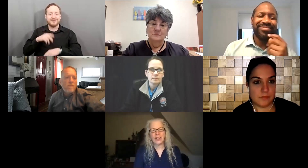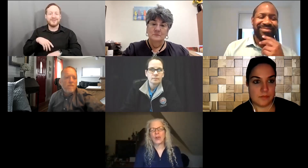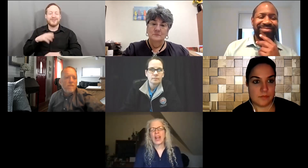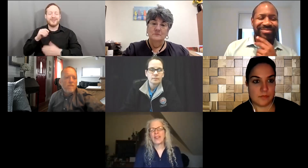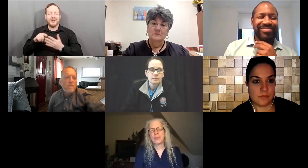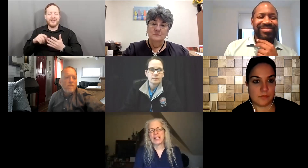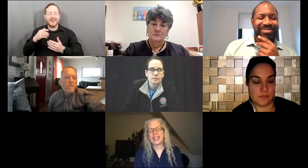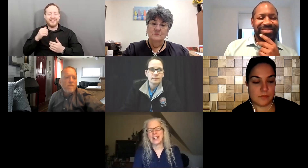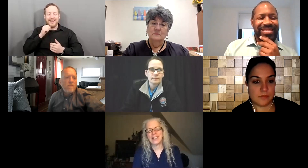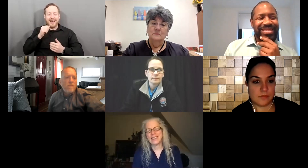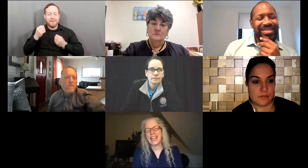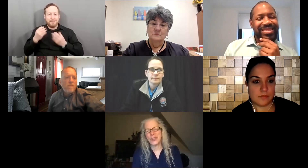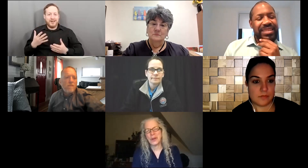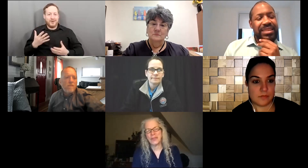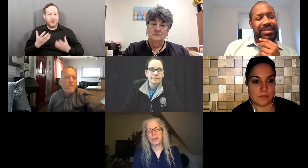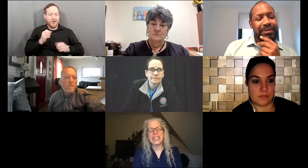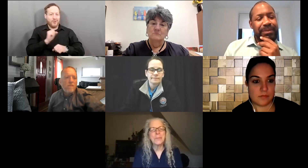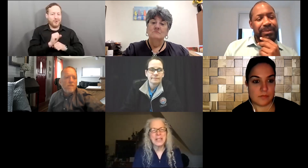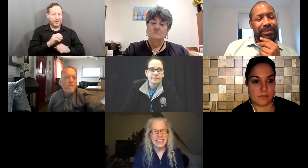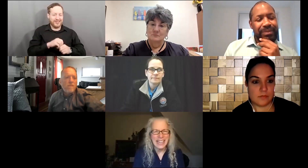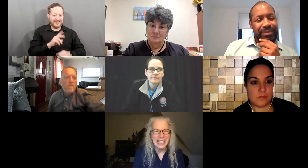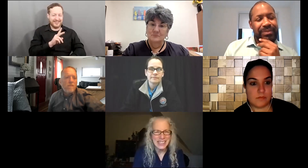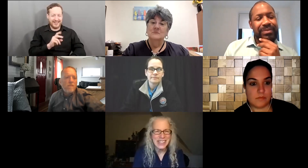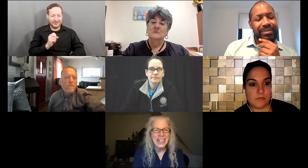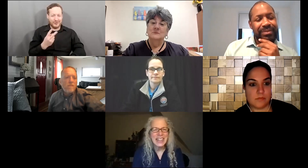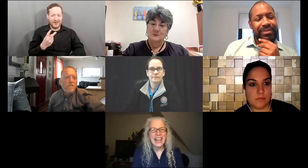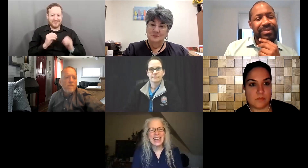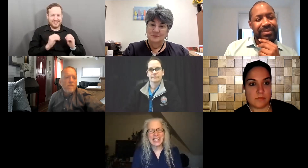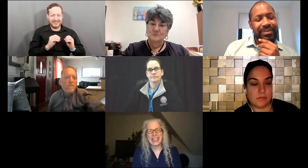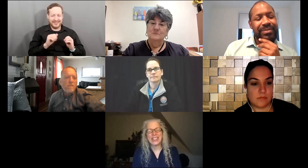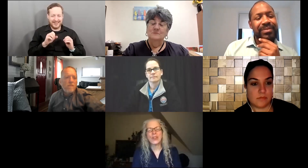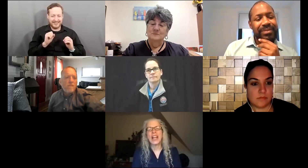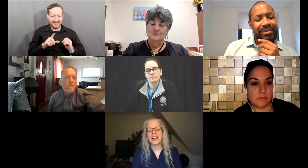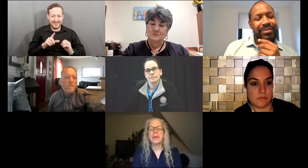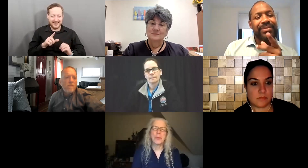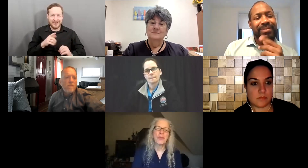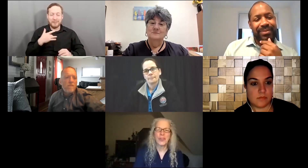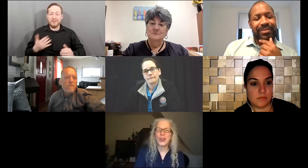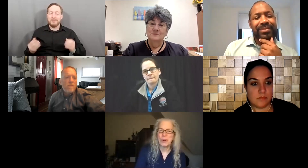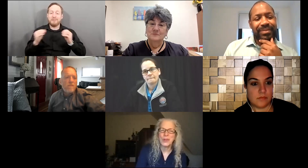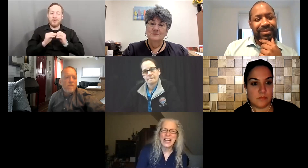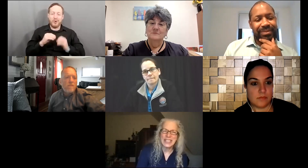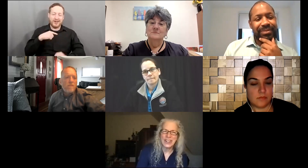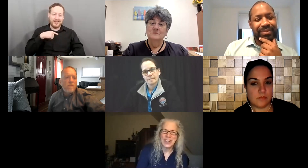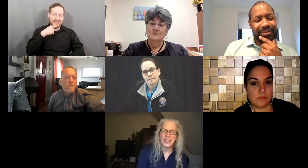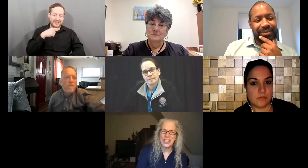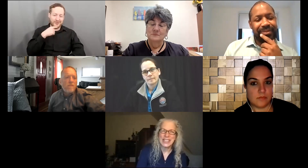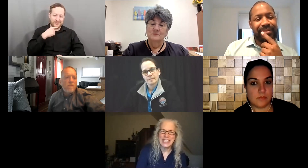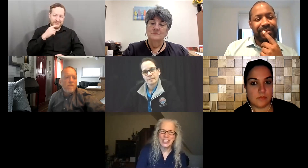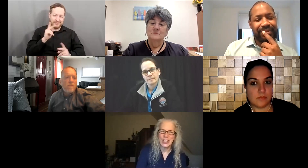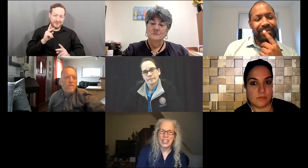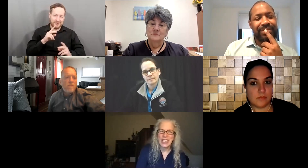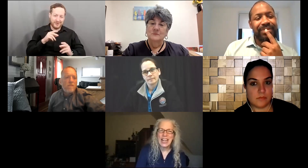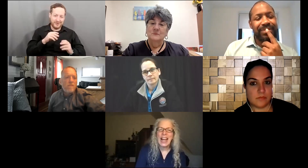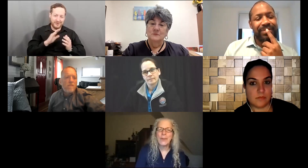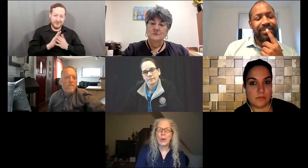And you don't have to be like in a K to 12, you'd be disciplining the kids, that kind of thing. So a lot of people prefer post-secondary if they're going to